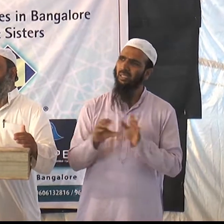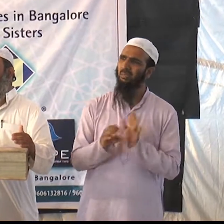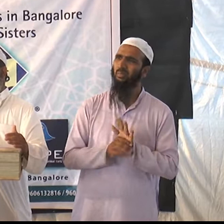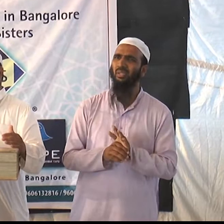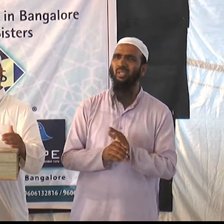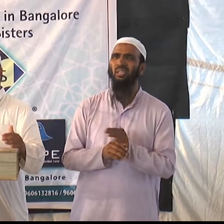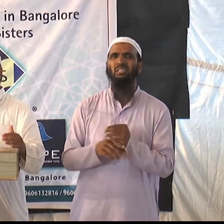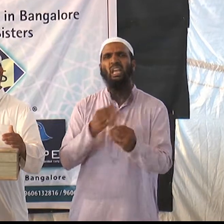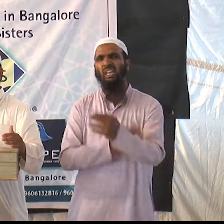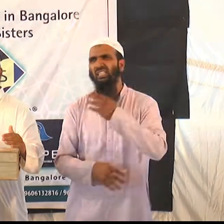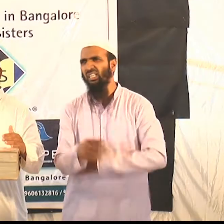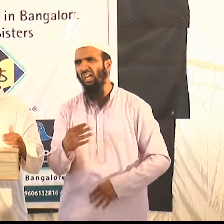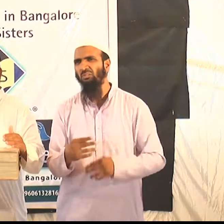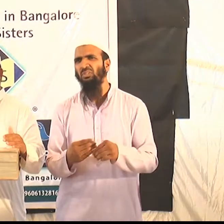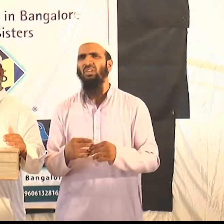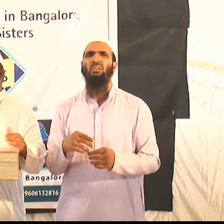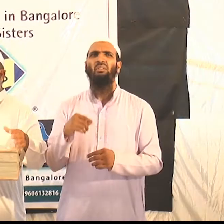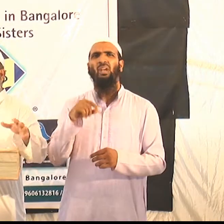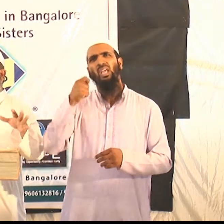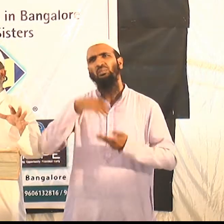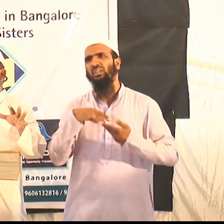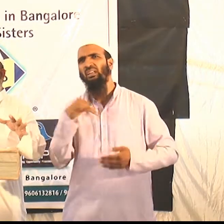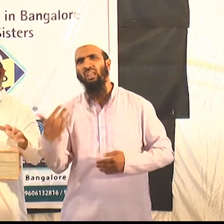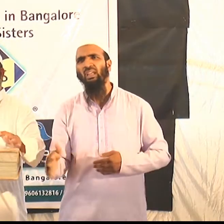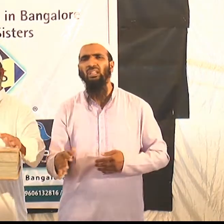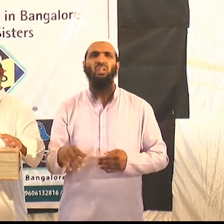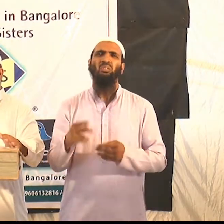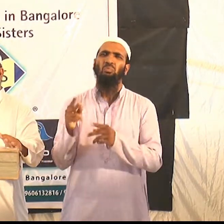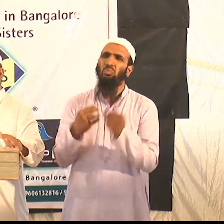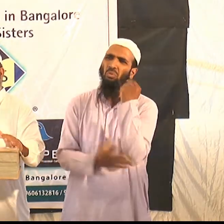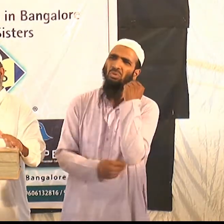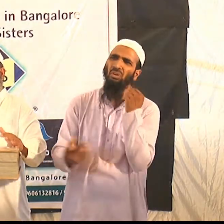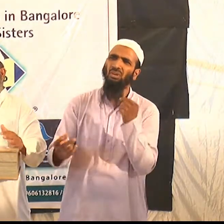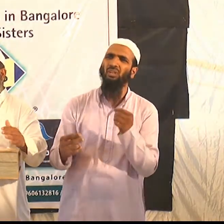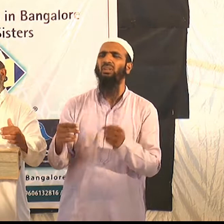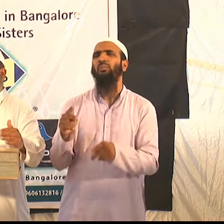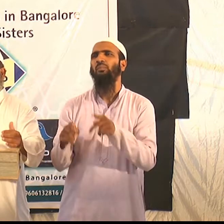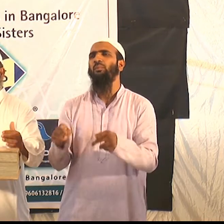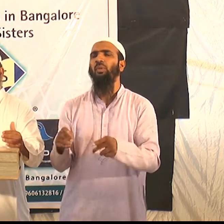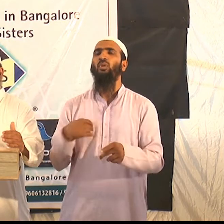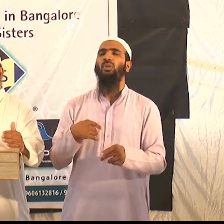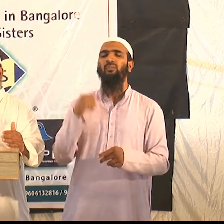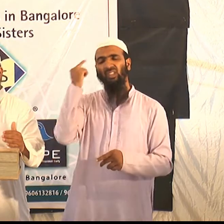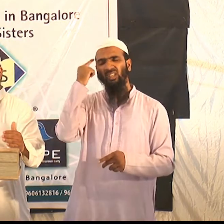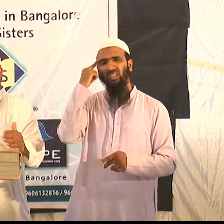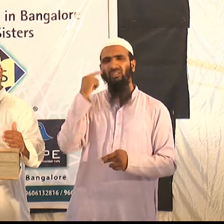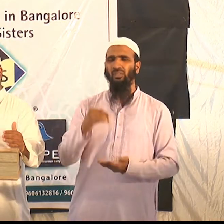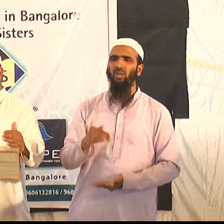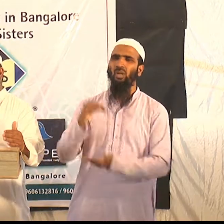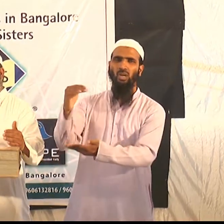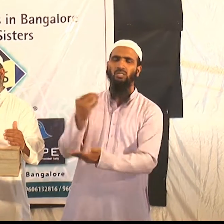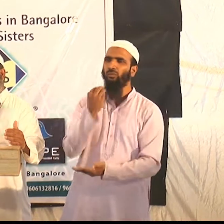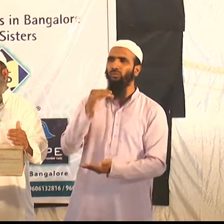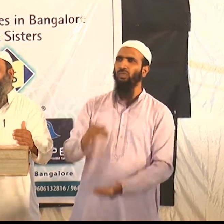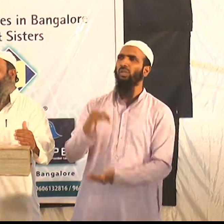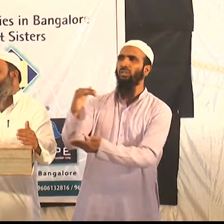the handicapped and so on and so forth. So these are some of our main activities, and we felt that it is very important that